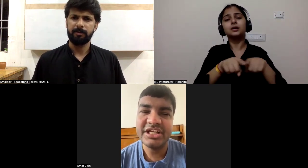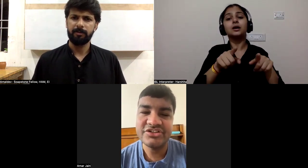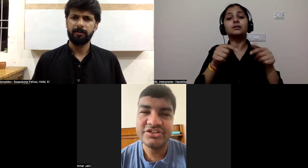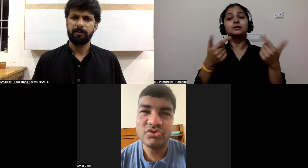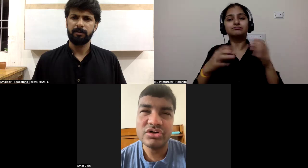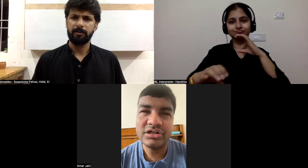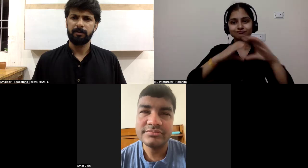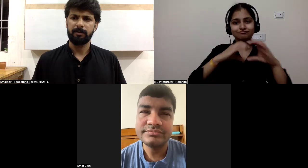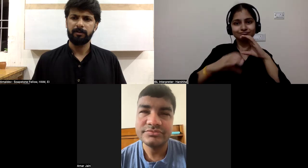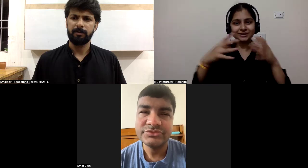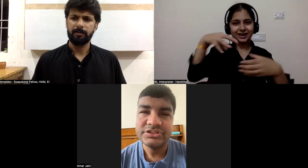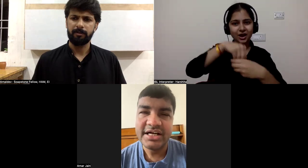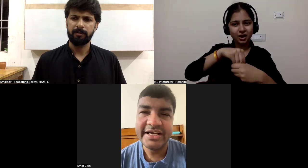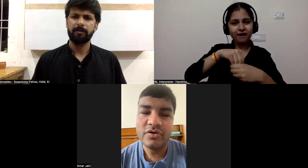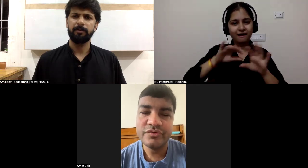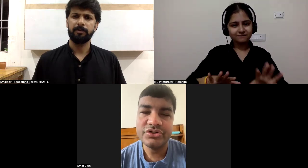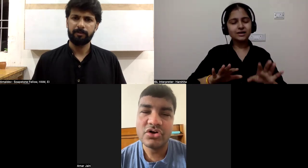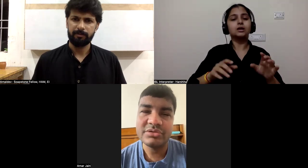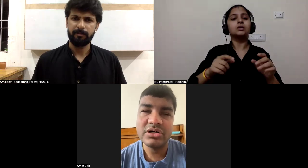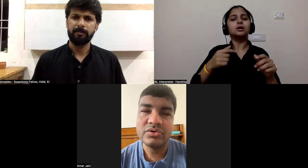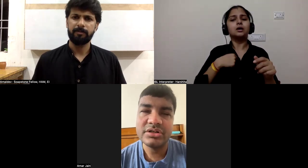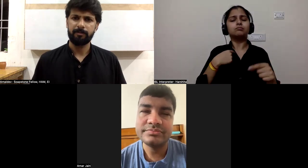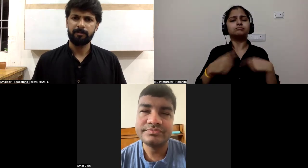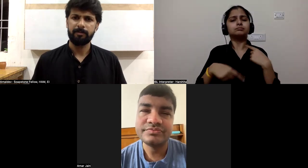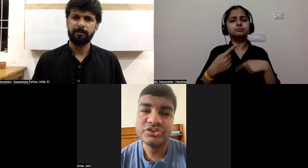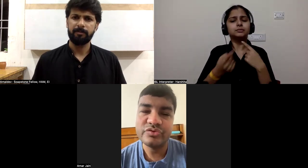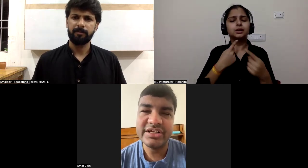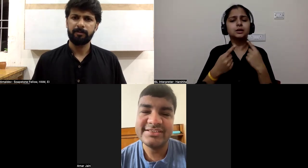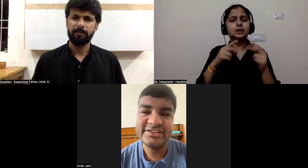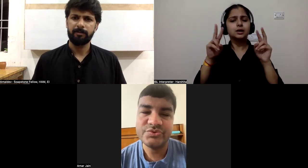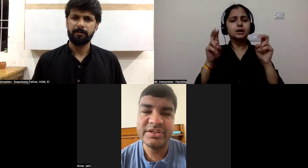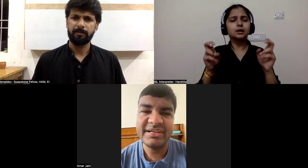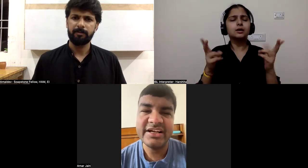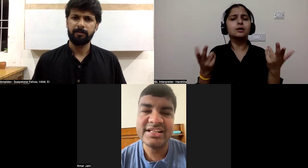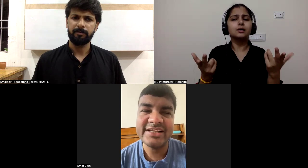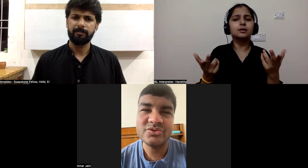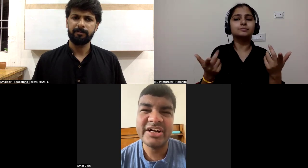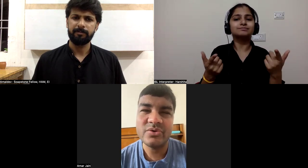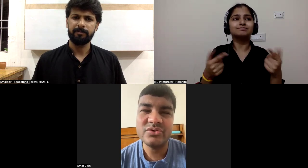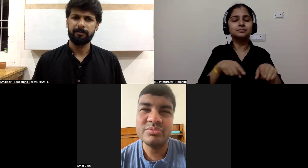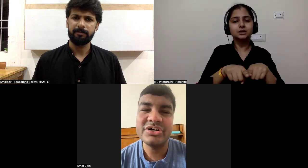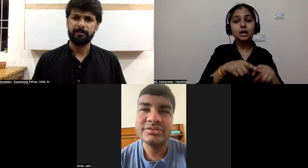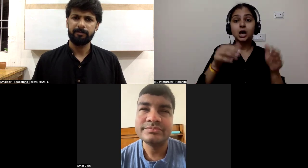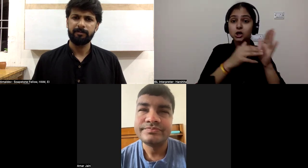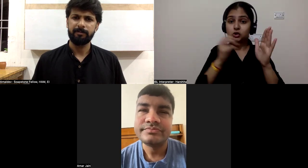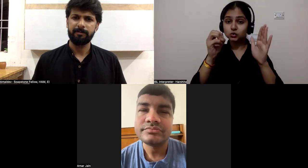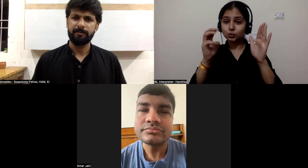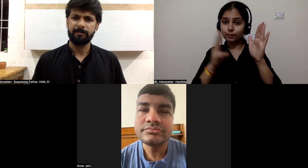is communication involved, I often talk about, so for instance, with players like Zomato and